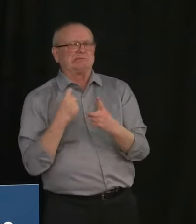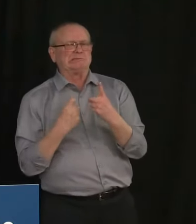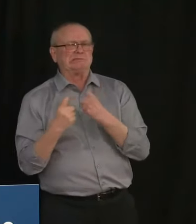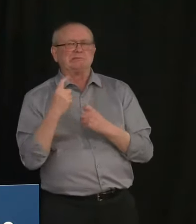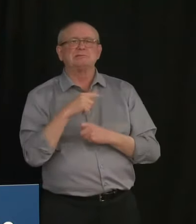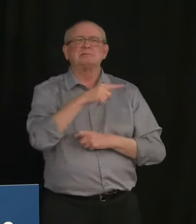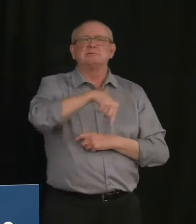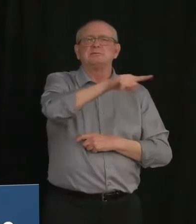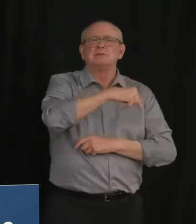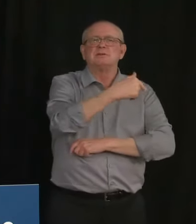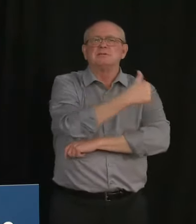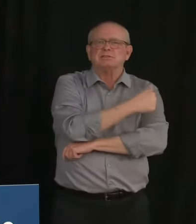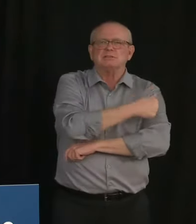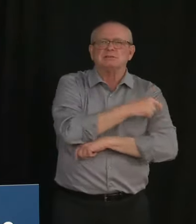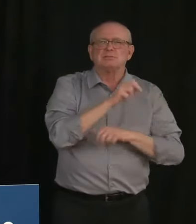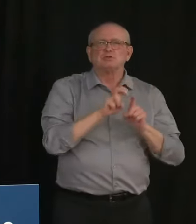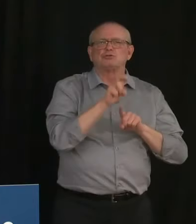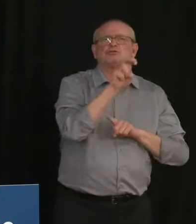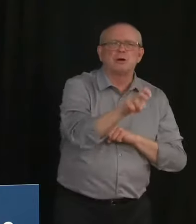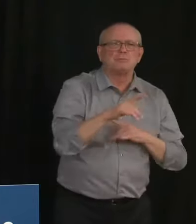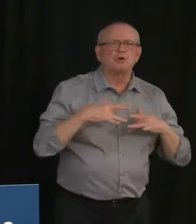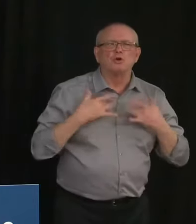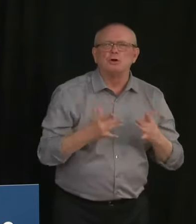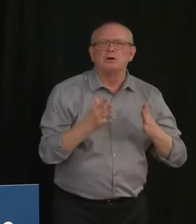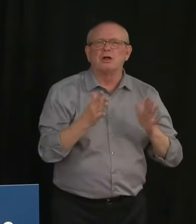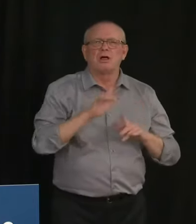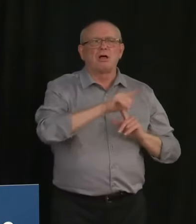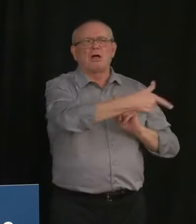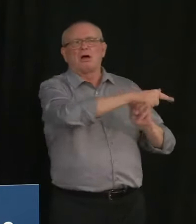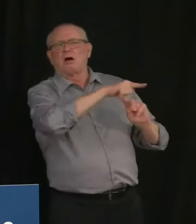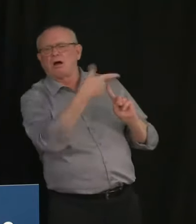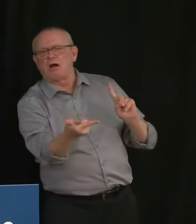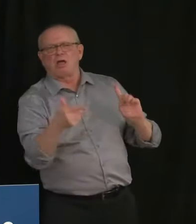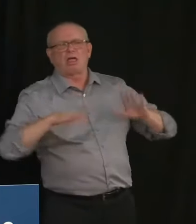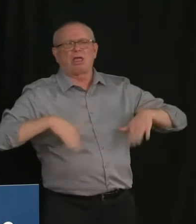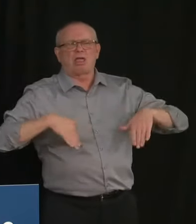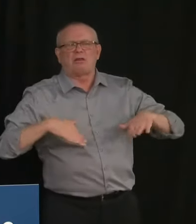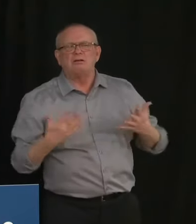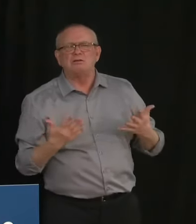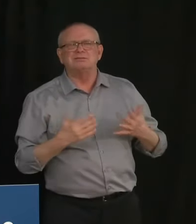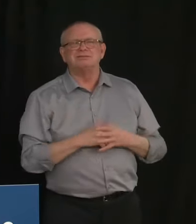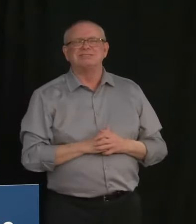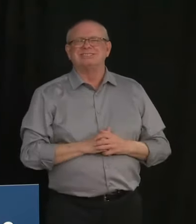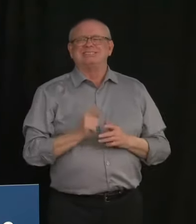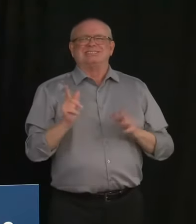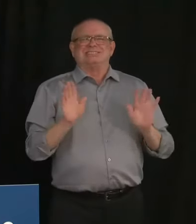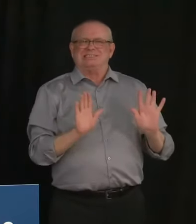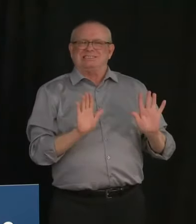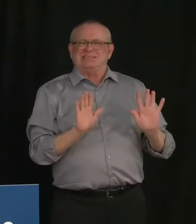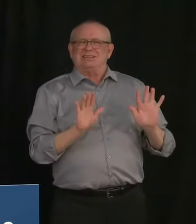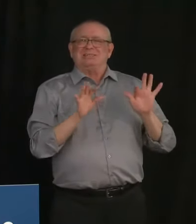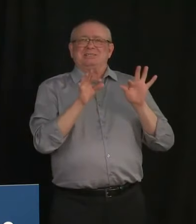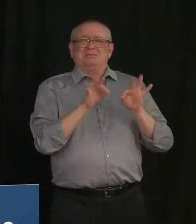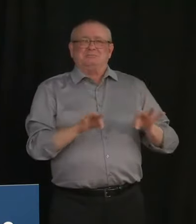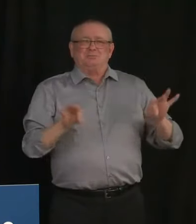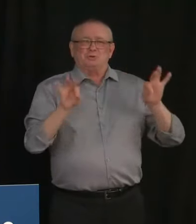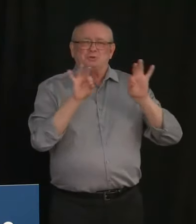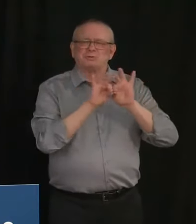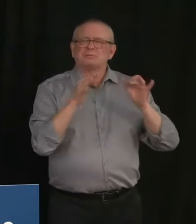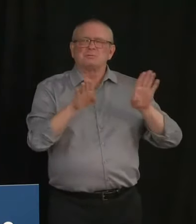and received the vaccine before they were eligible. This is an issue of public trust, so I think it is important to address it